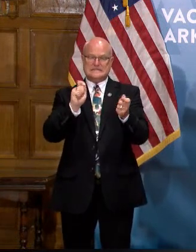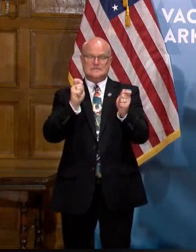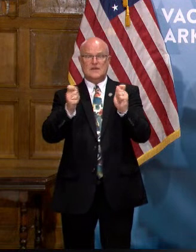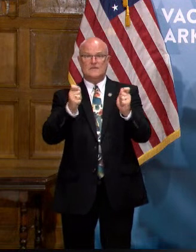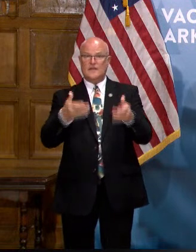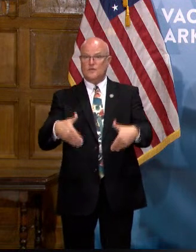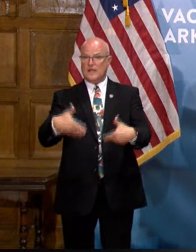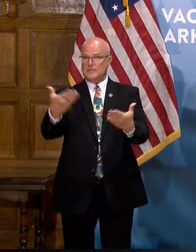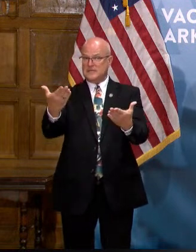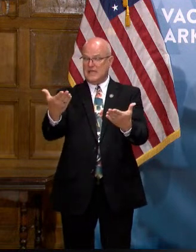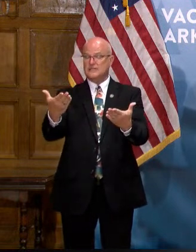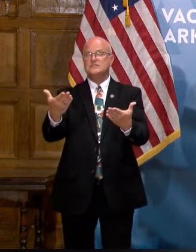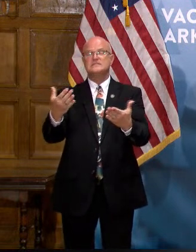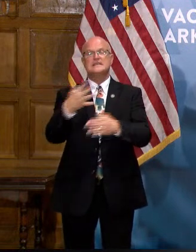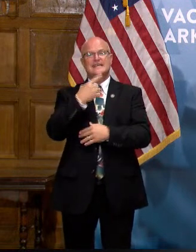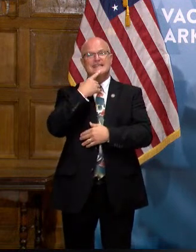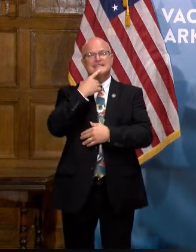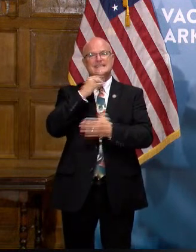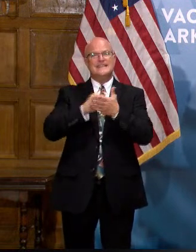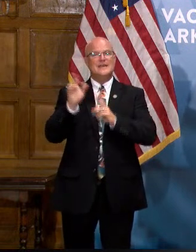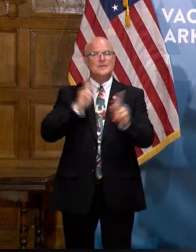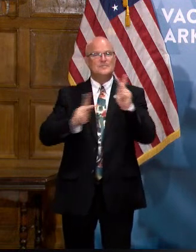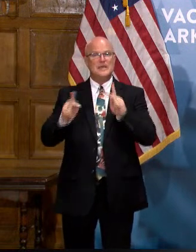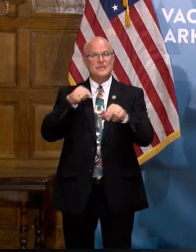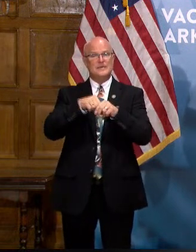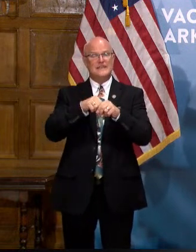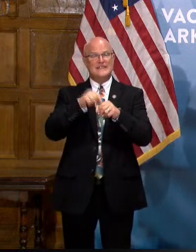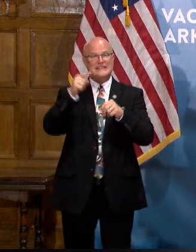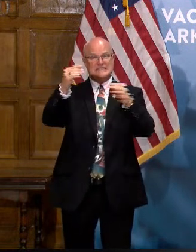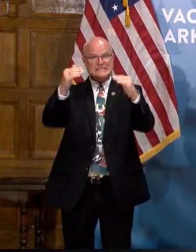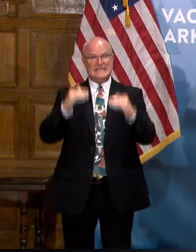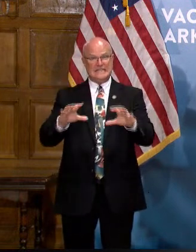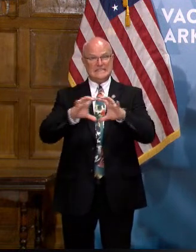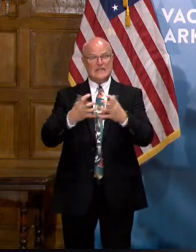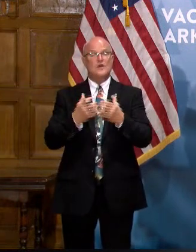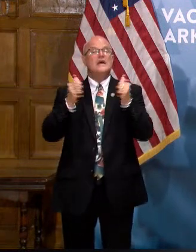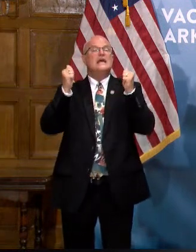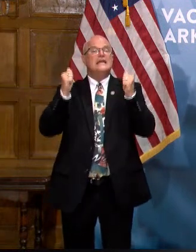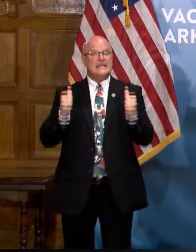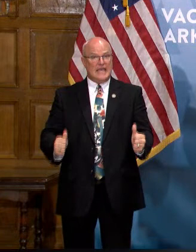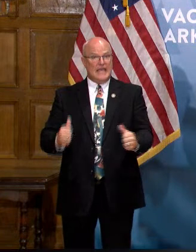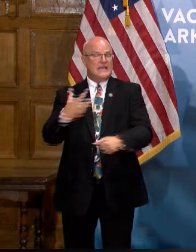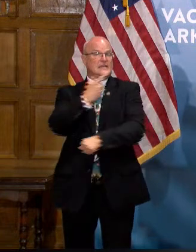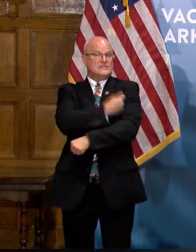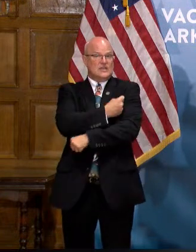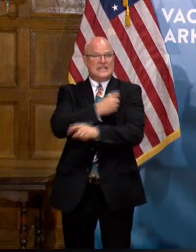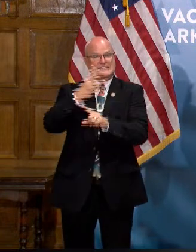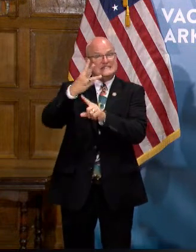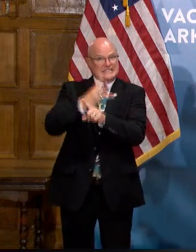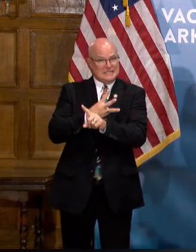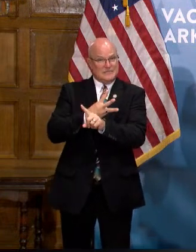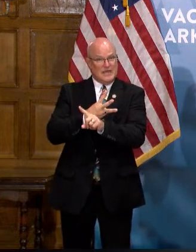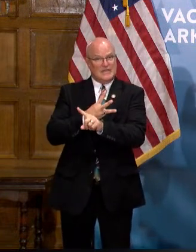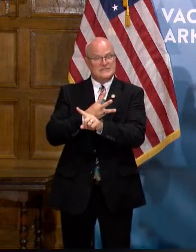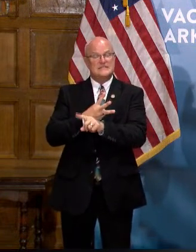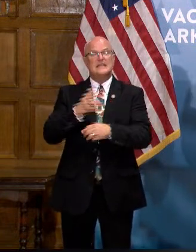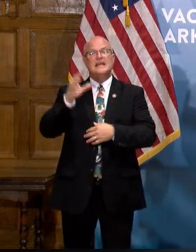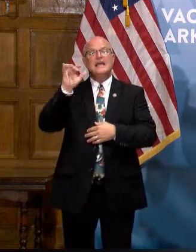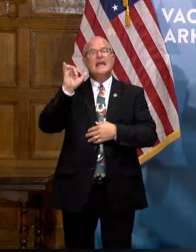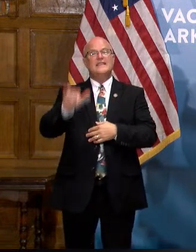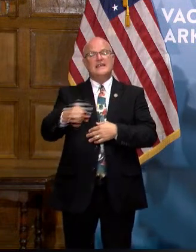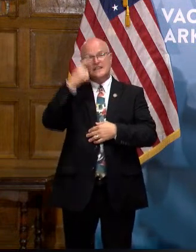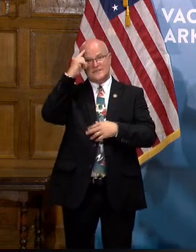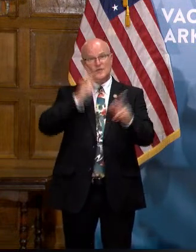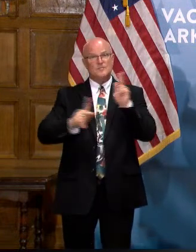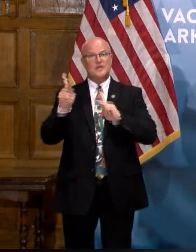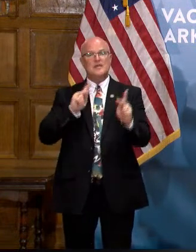modified the recommendations and said those in this following category may get the booster shot 6 months, and that extends